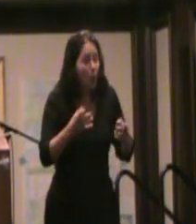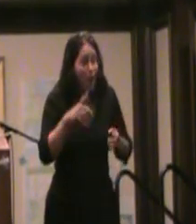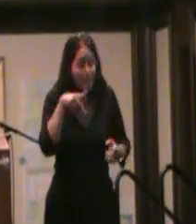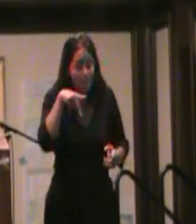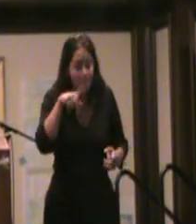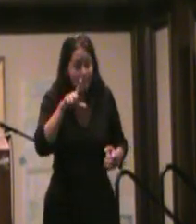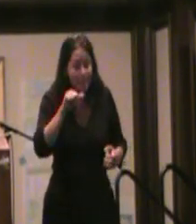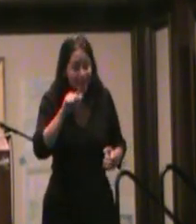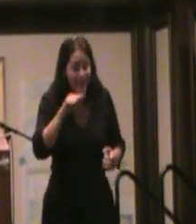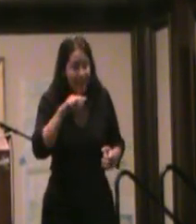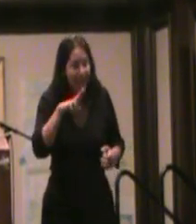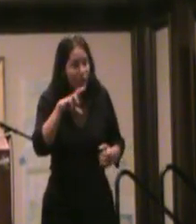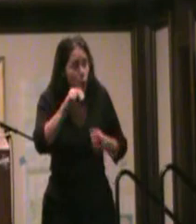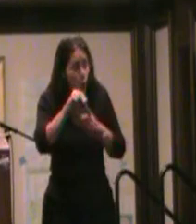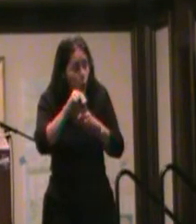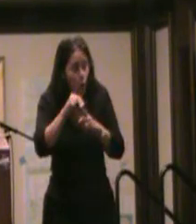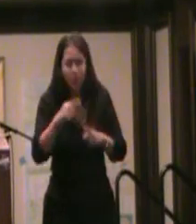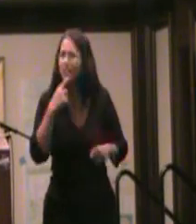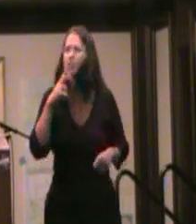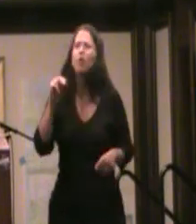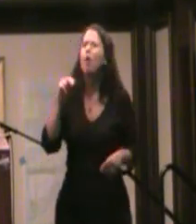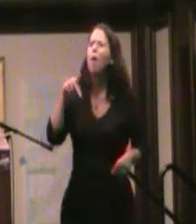sí.